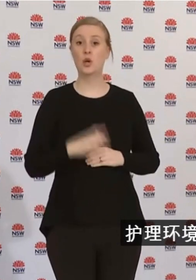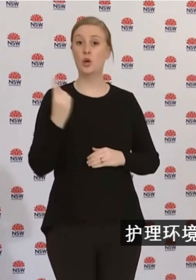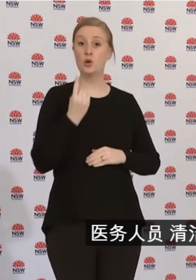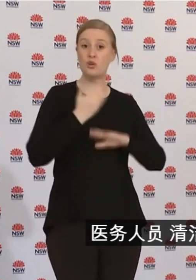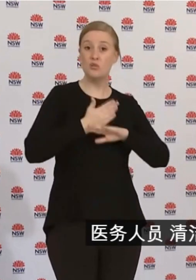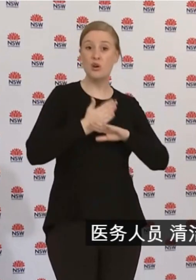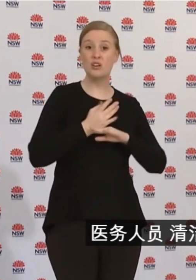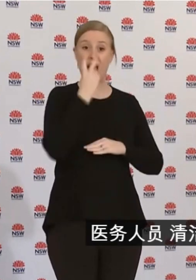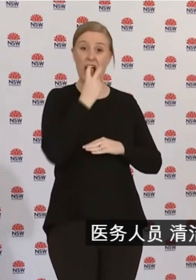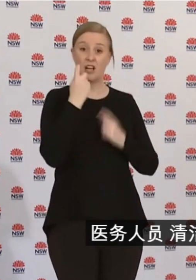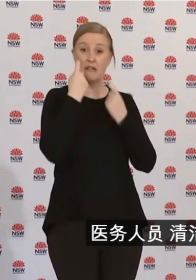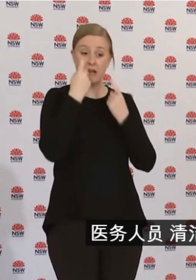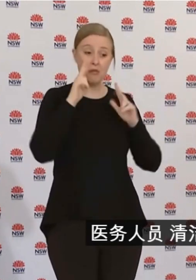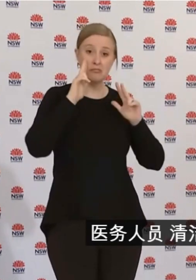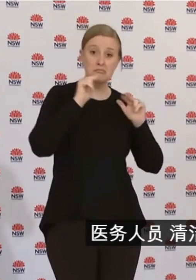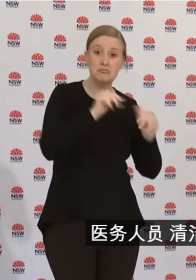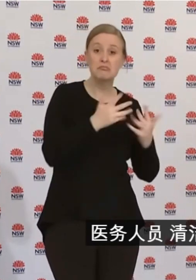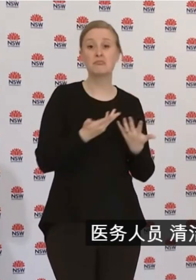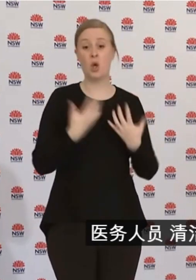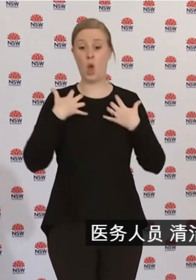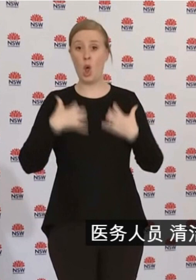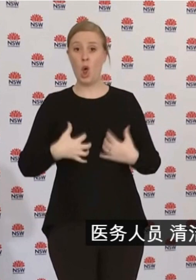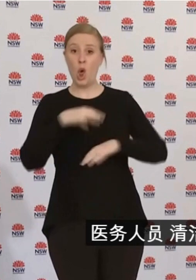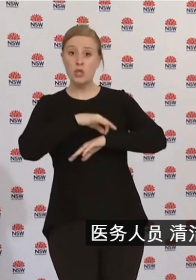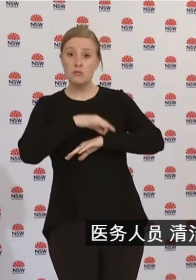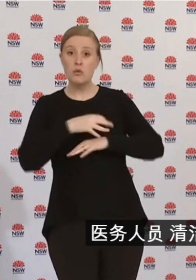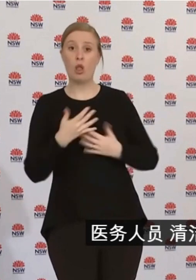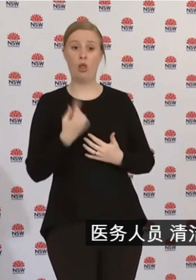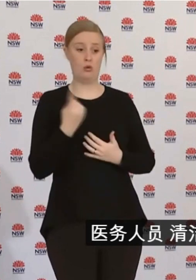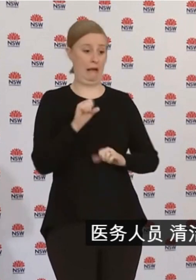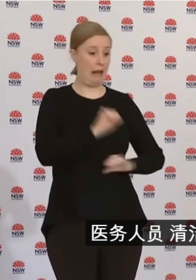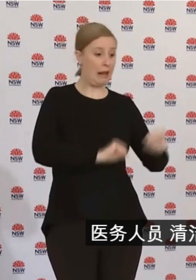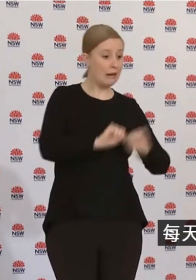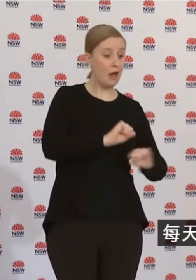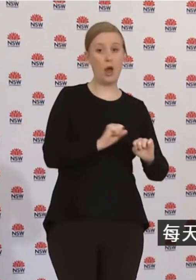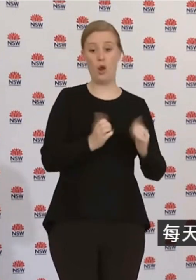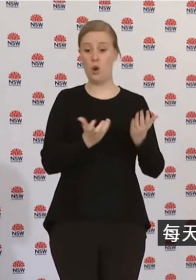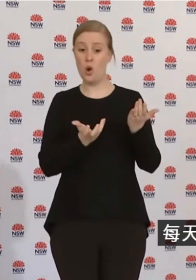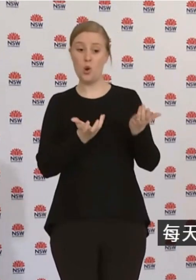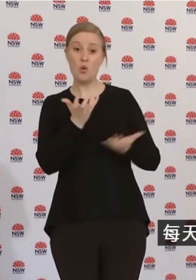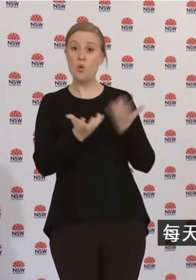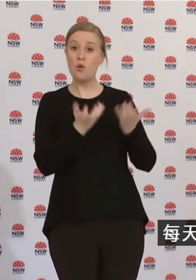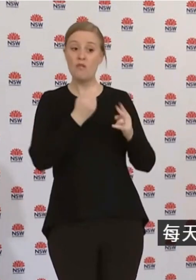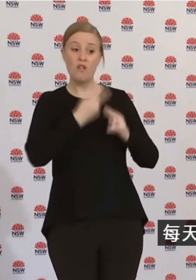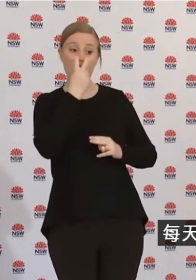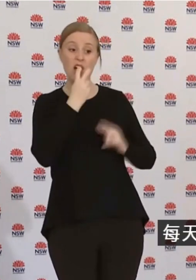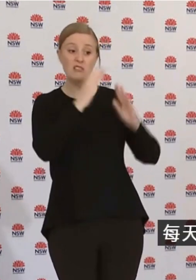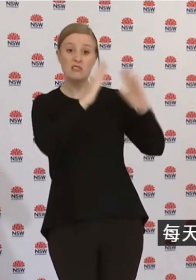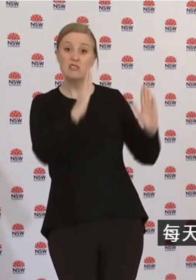obviously nurses, medical staff, cleaners, security staff, cooks, whoever it be, have to